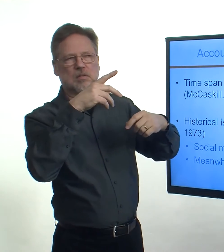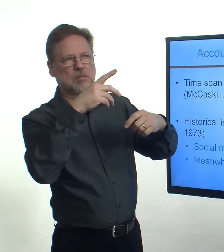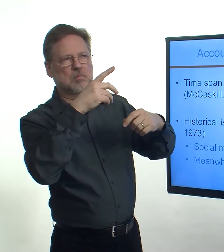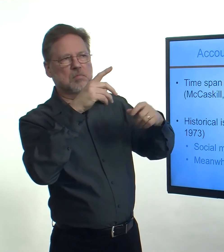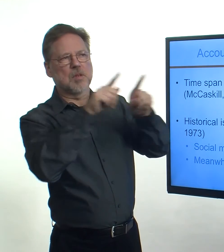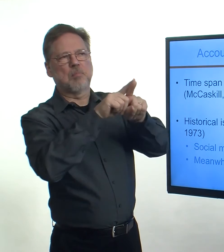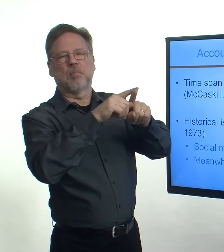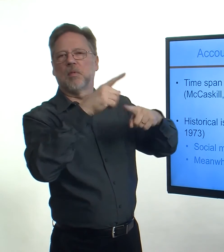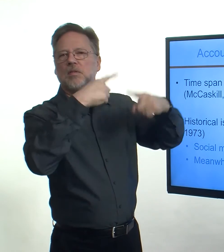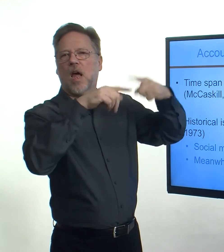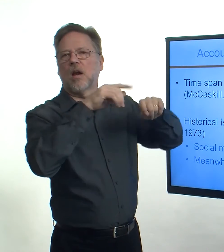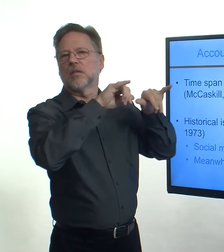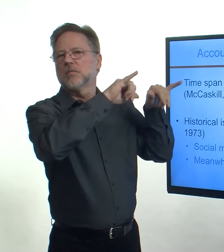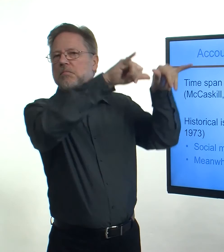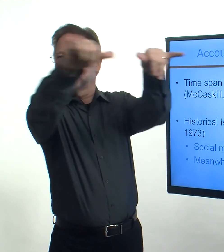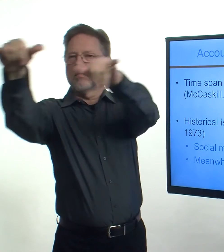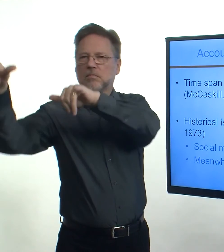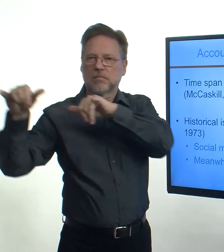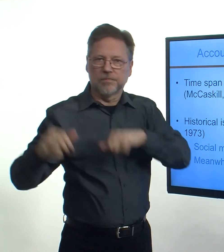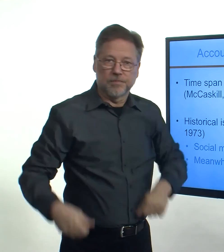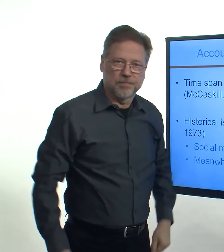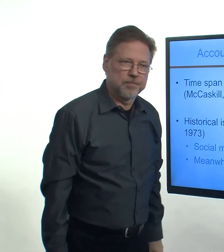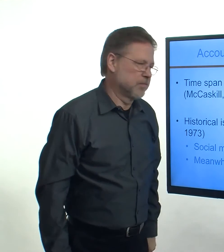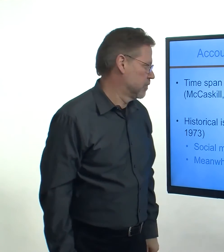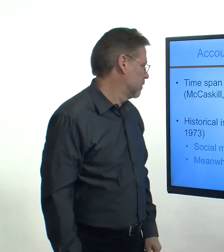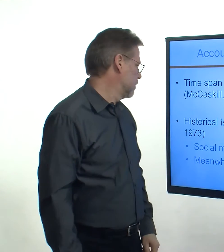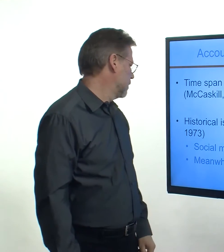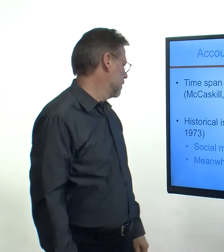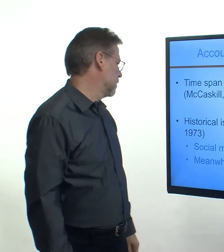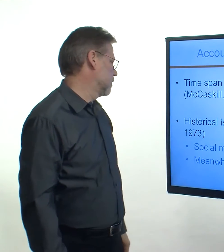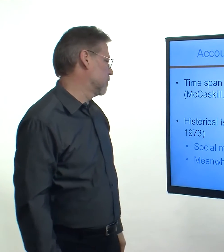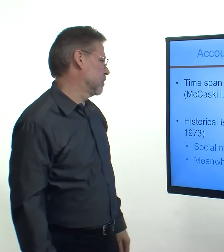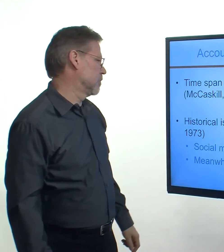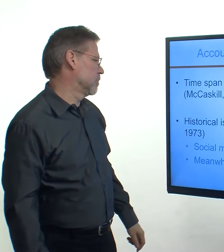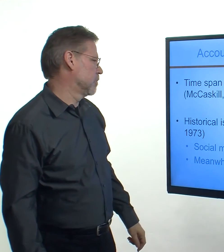which usually becomes considered the national sign language.